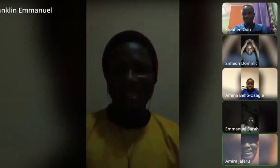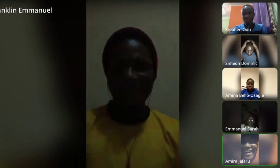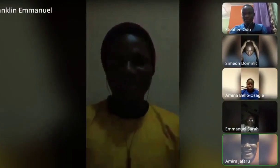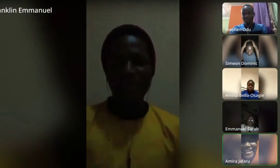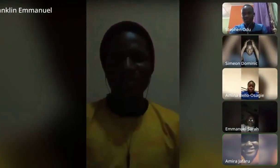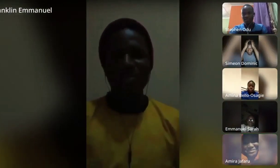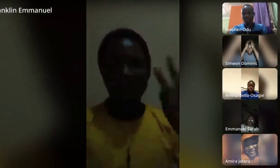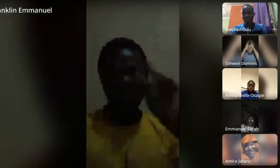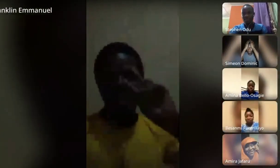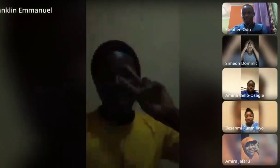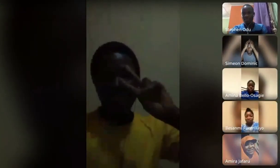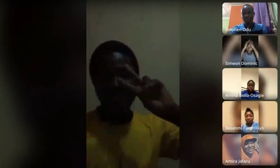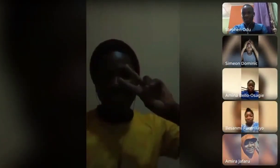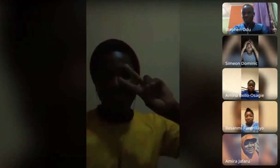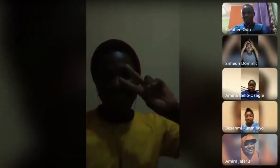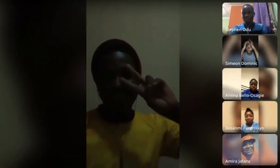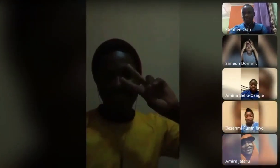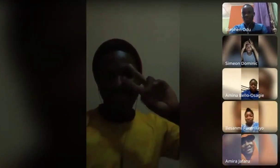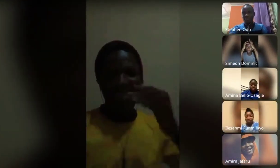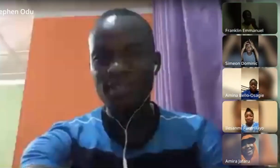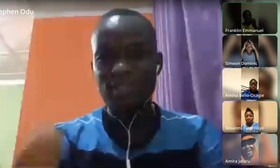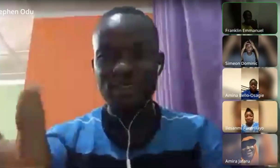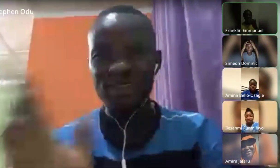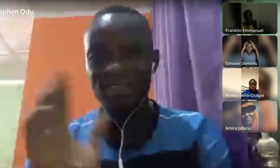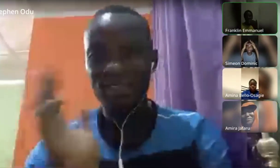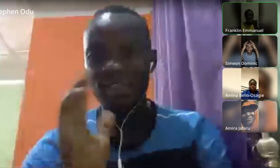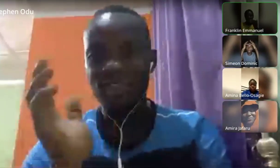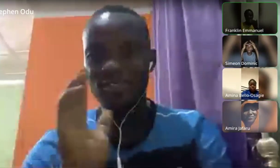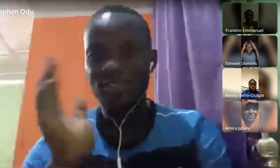coming. Good evening, Amina Bello.